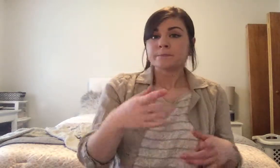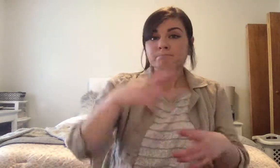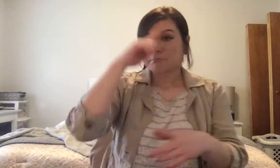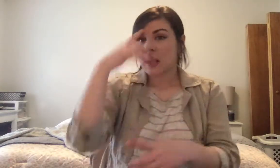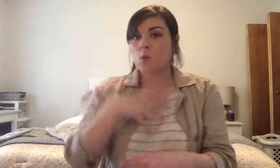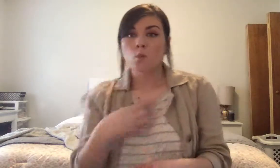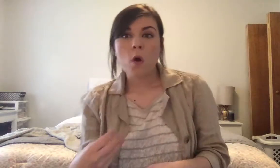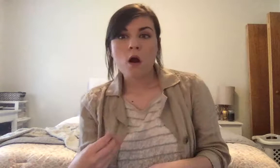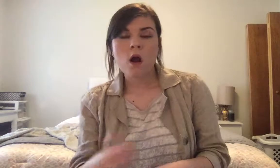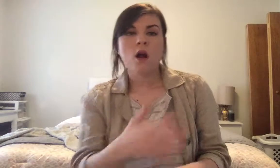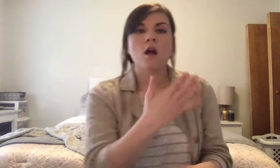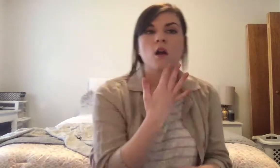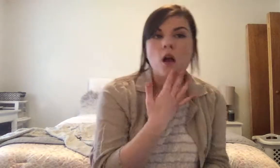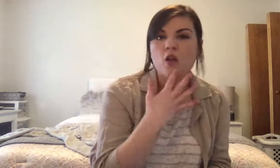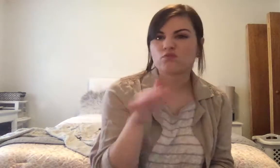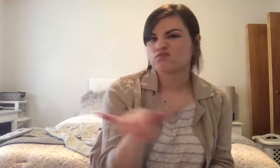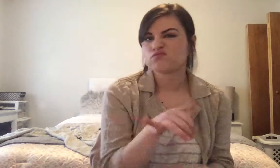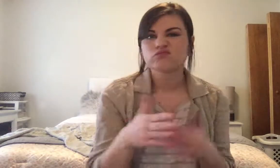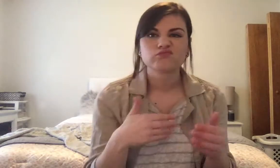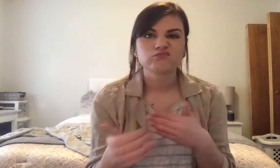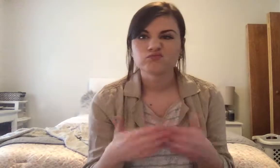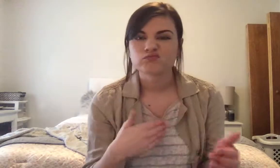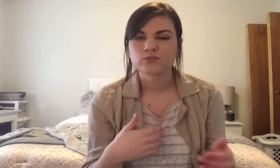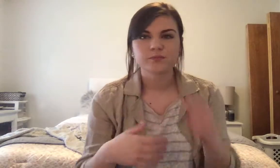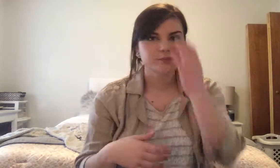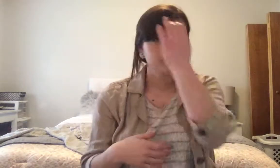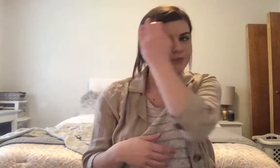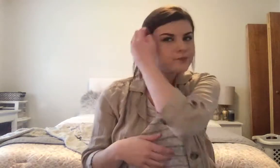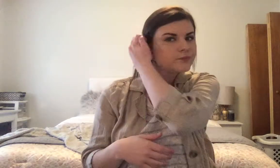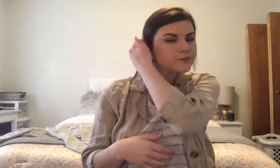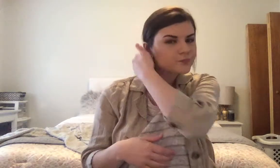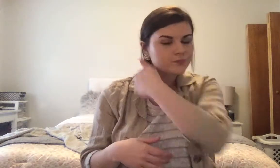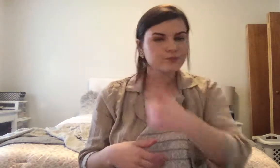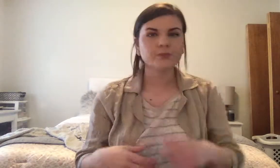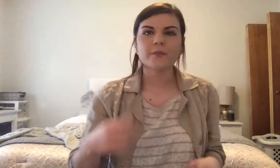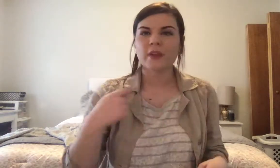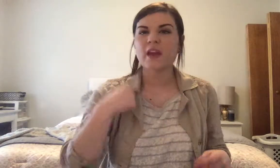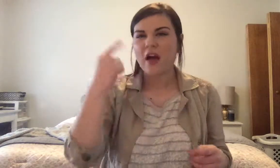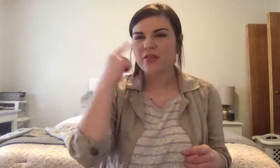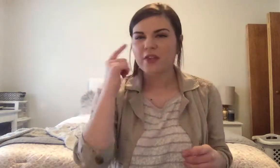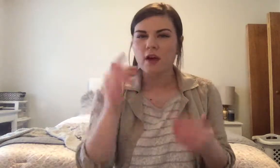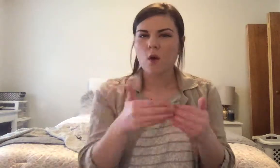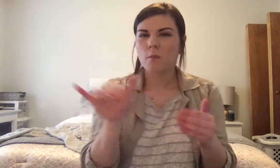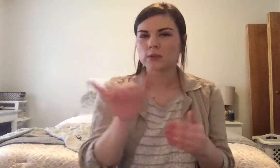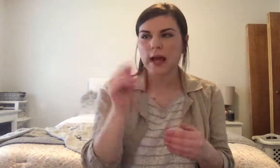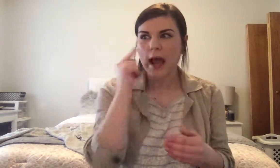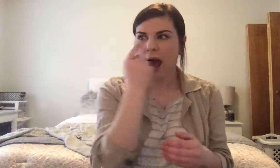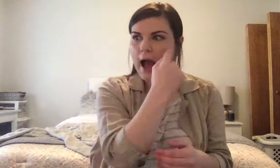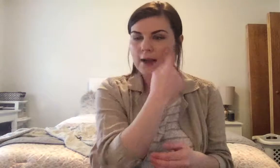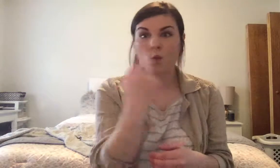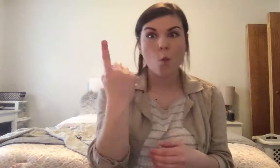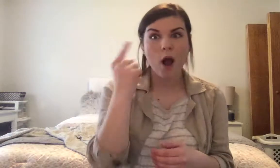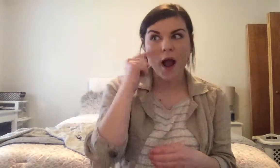kind of think of it as having 2 sets of eyes. And I have a set of eyes I use when I'm shooting color, looking for specific colors